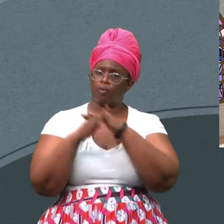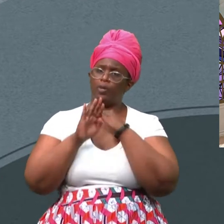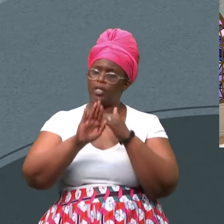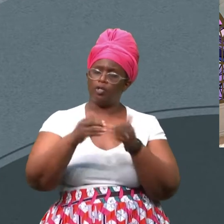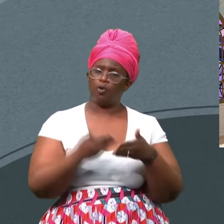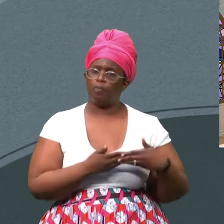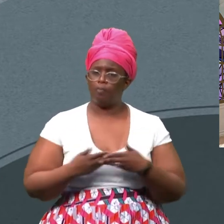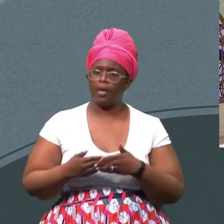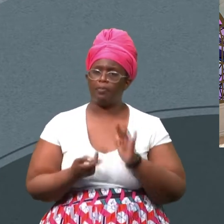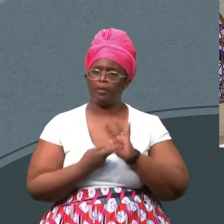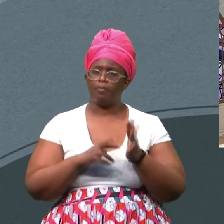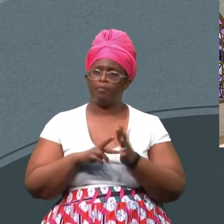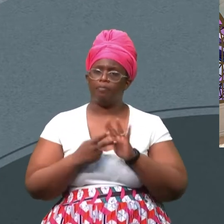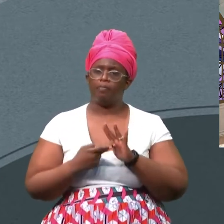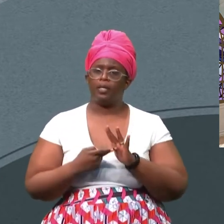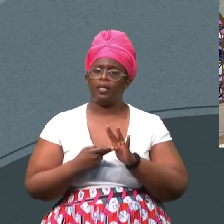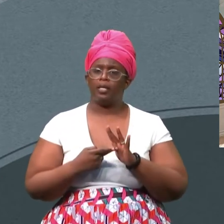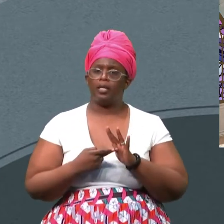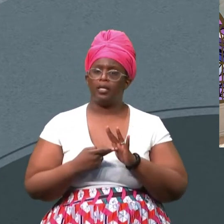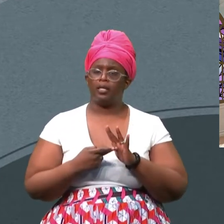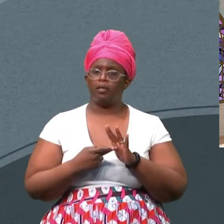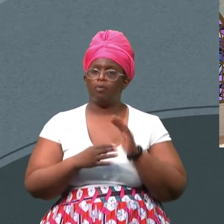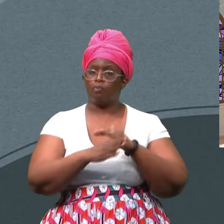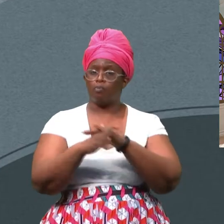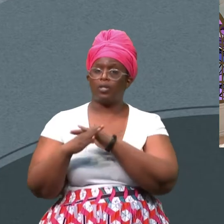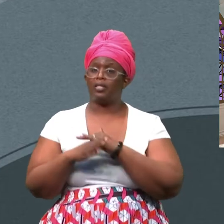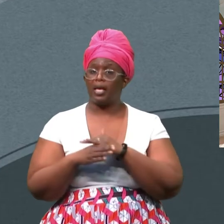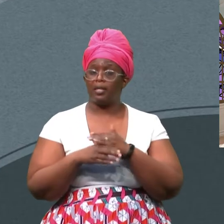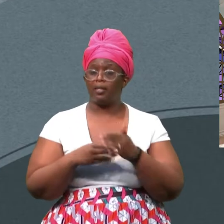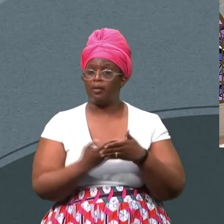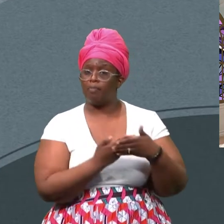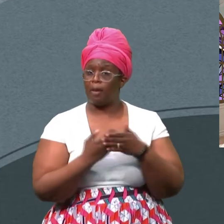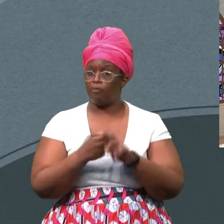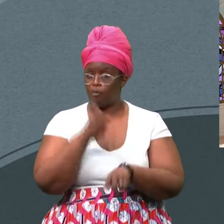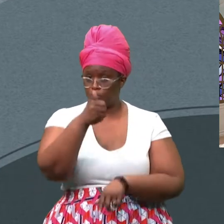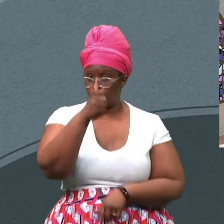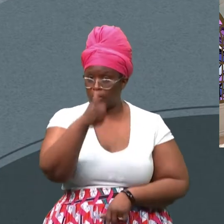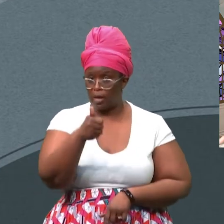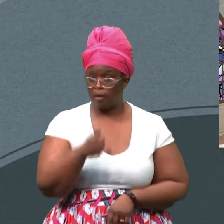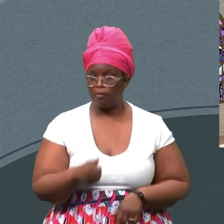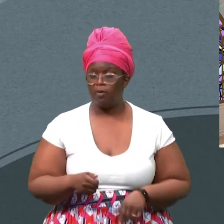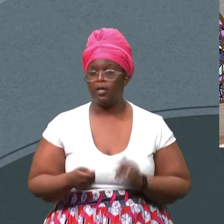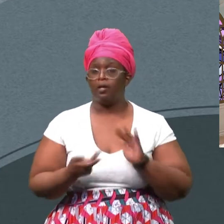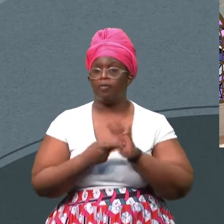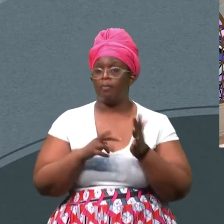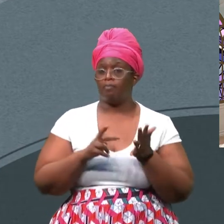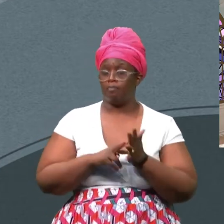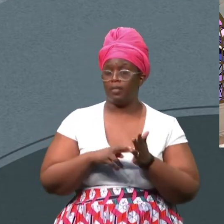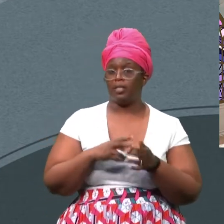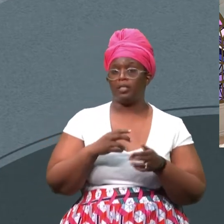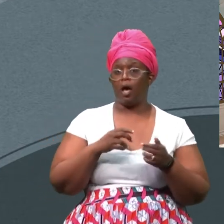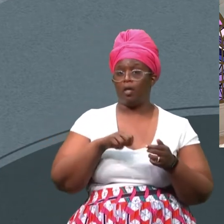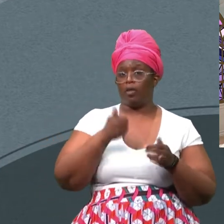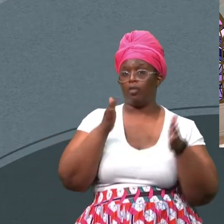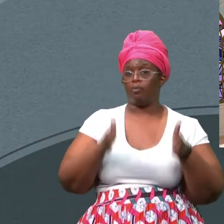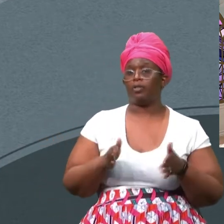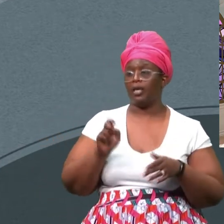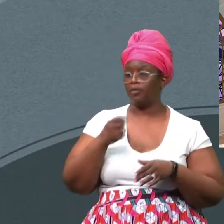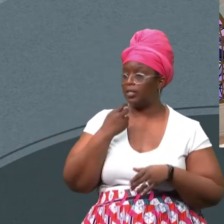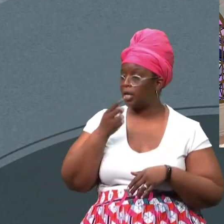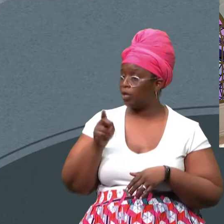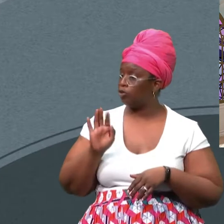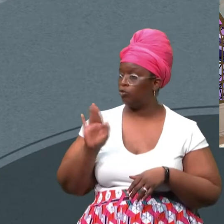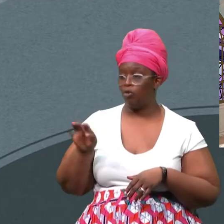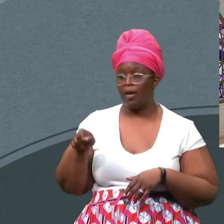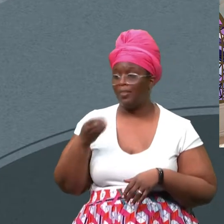means protecting what's in you from you, which means somebody has to hold you accountable for what's in you. Someone has to